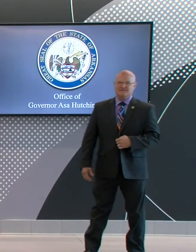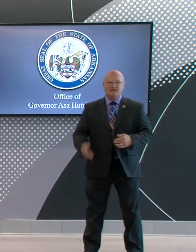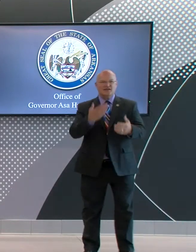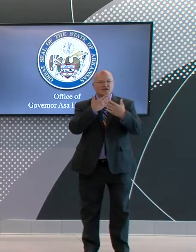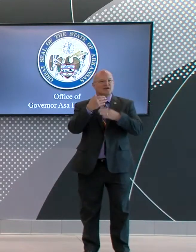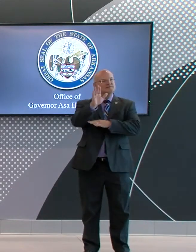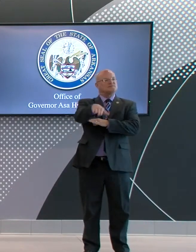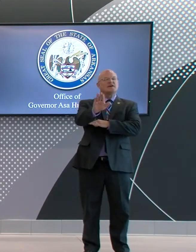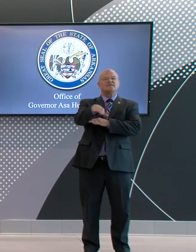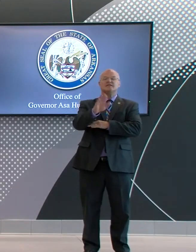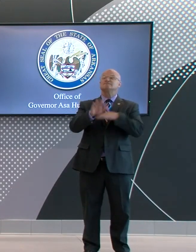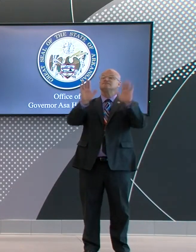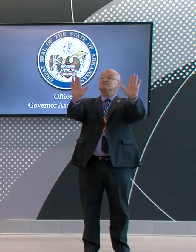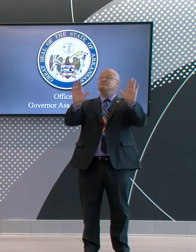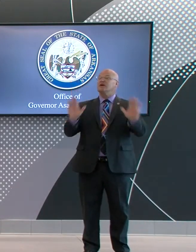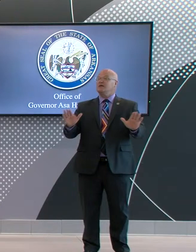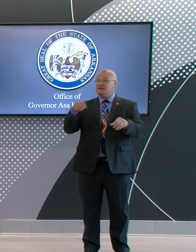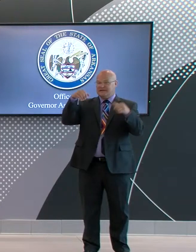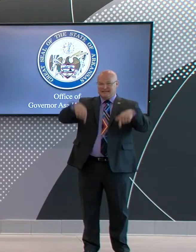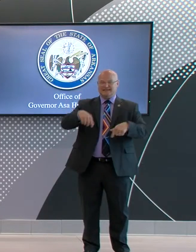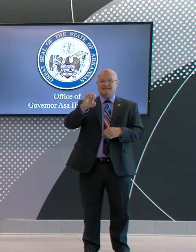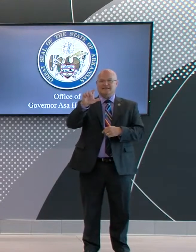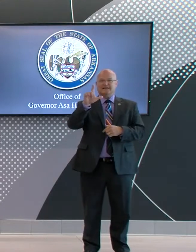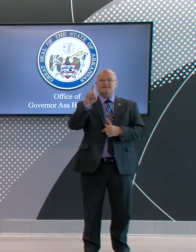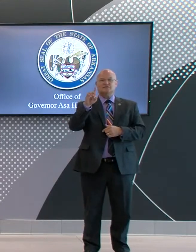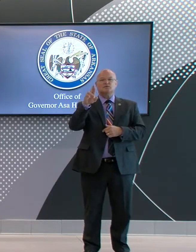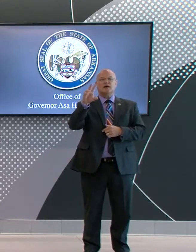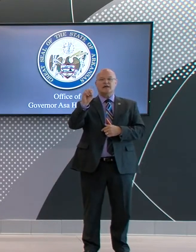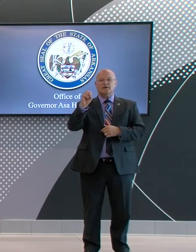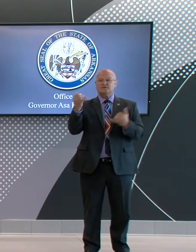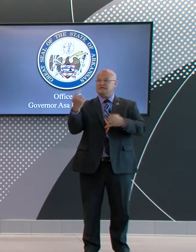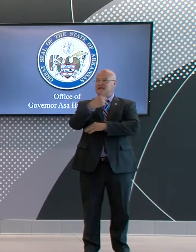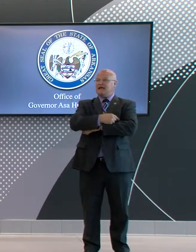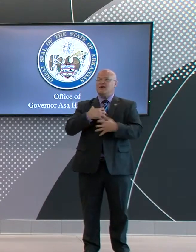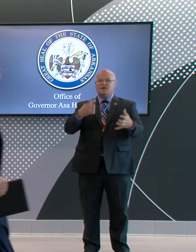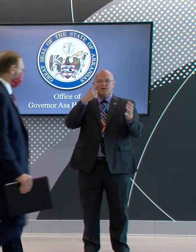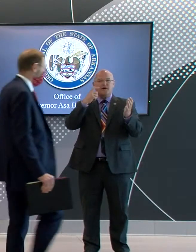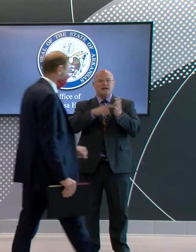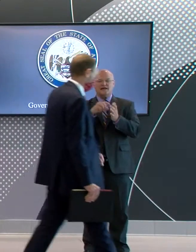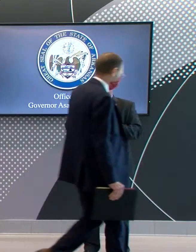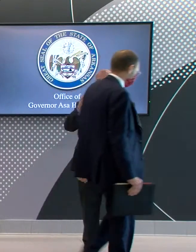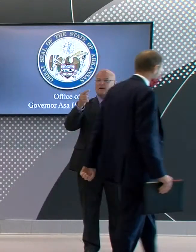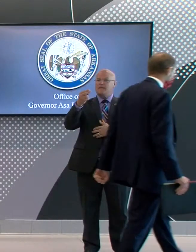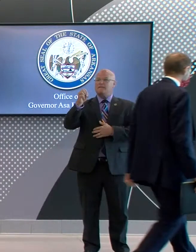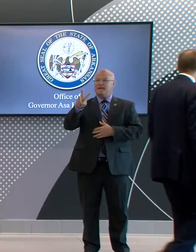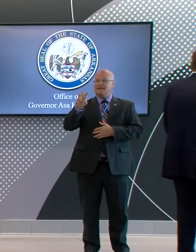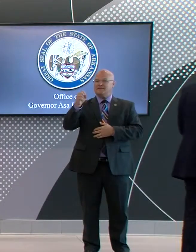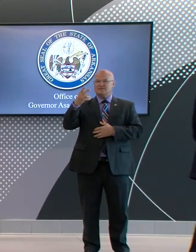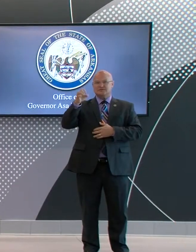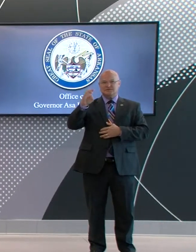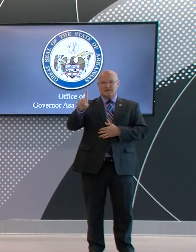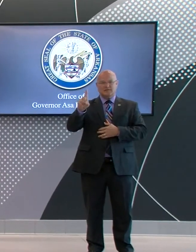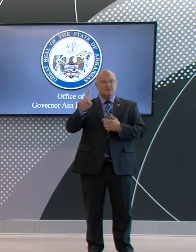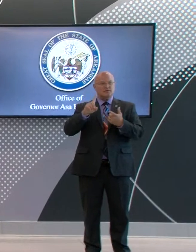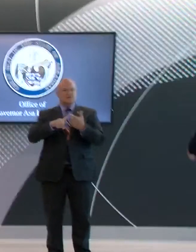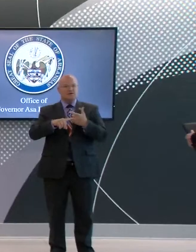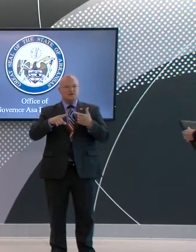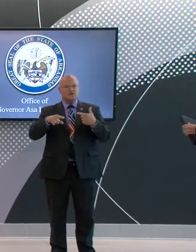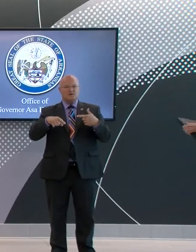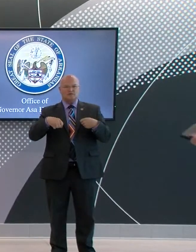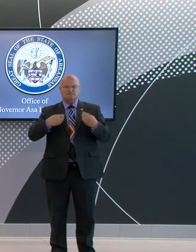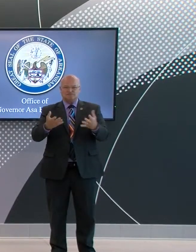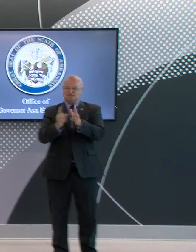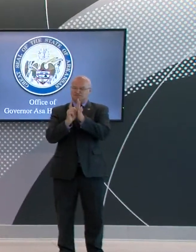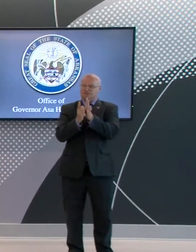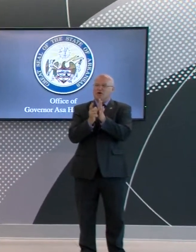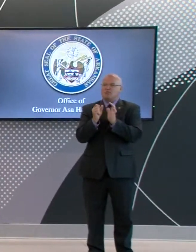Good afternoon. It's great to be in El Dorado today, and I want to recognize Speaker Matthew Shepard to give a moment